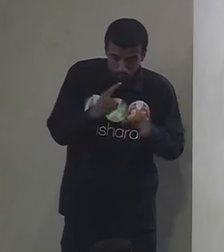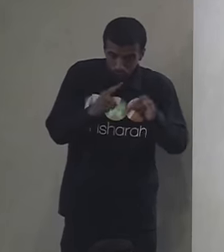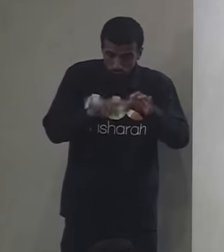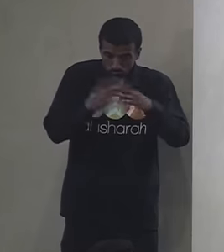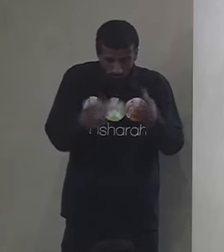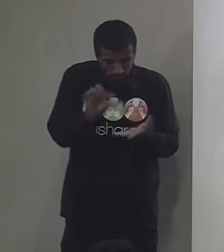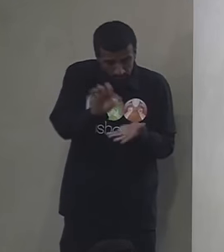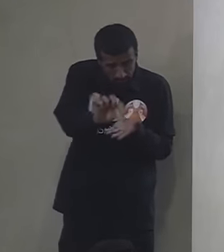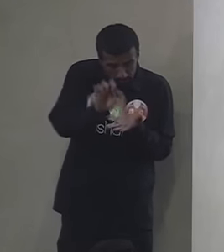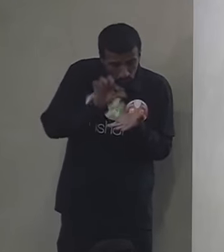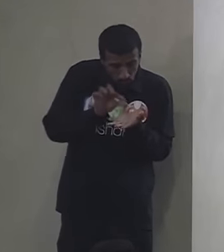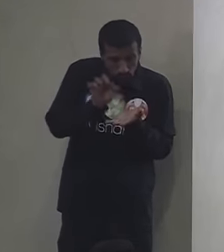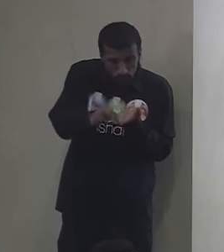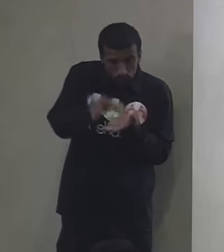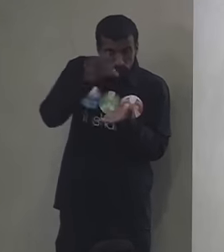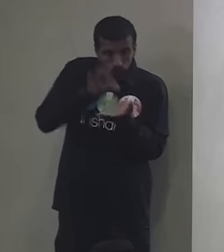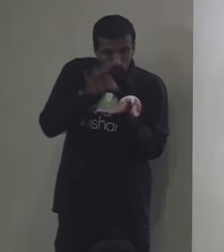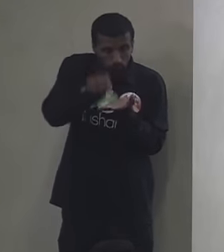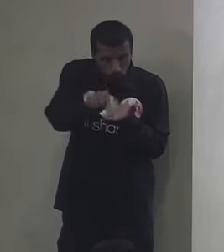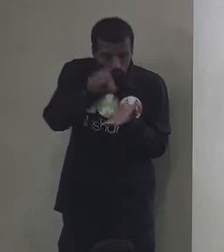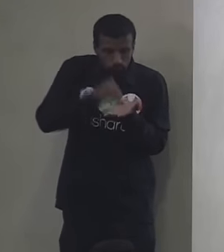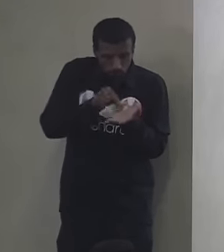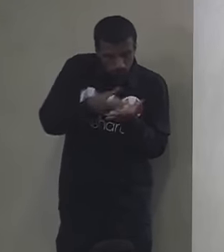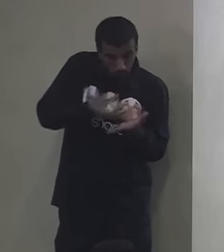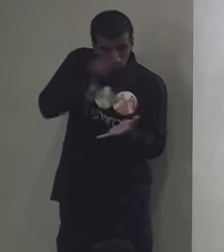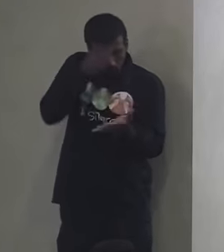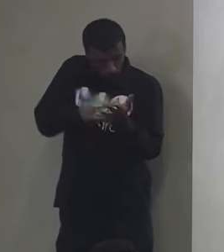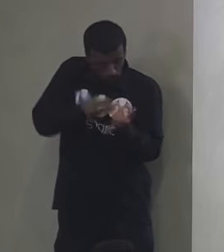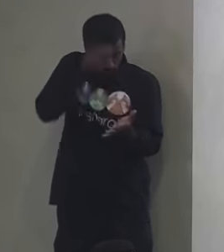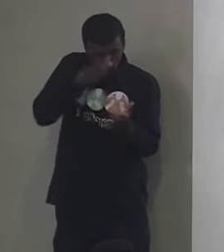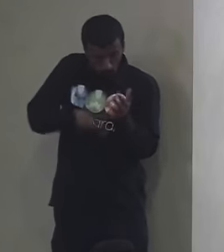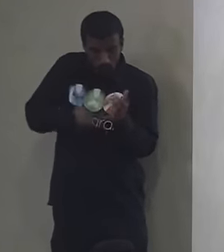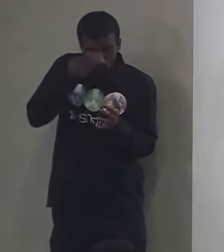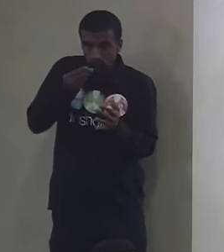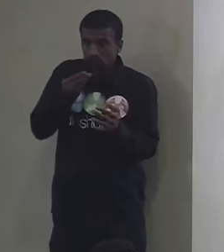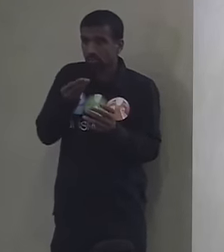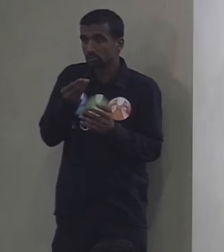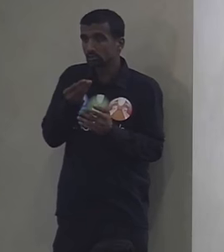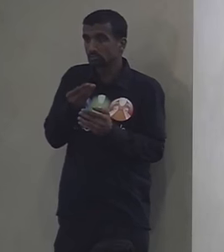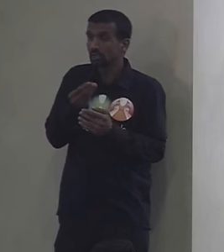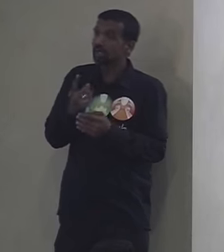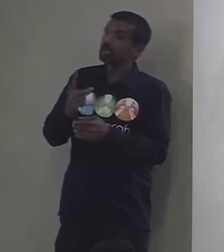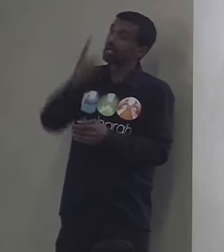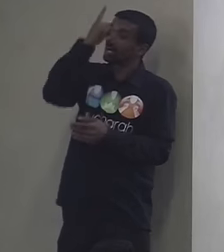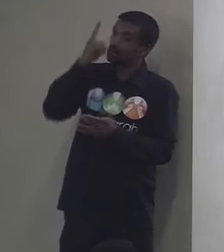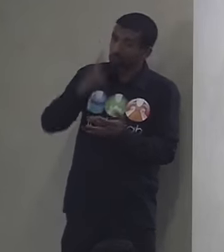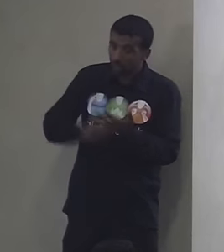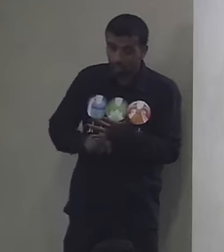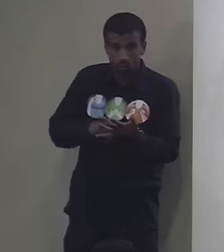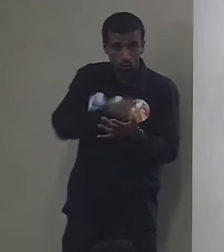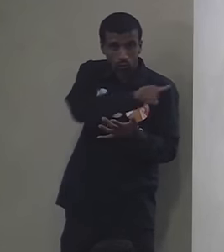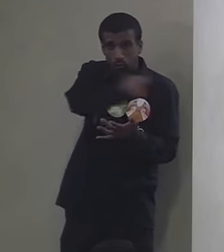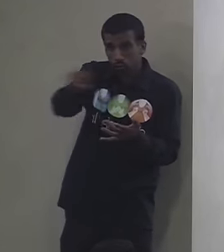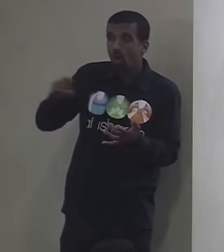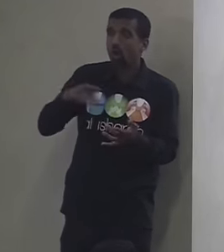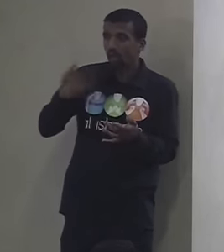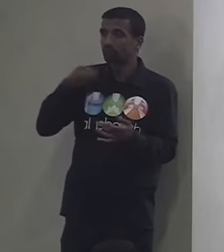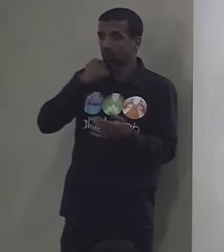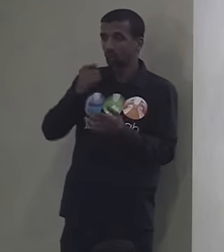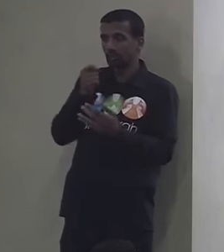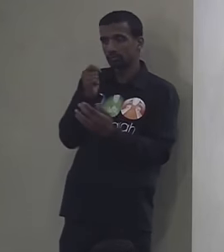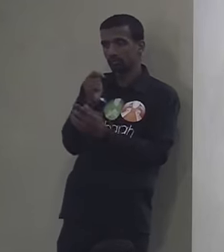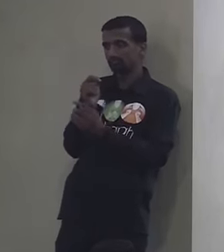life, then inshallah ta'ala, distraction will be maintained, it'll be kept under, you know, within healthy limits. It